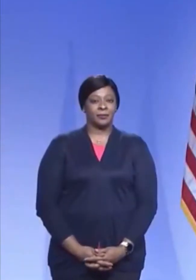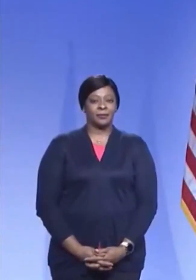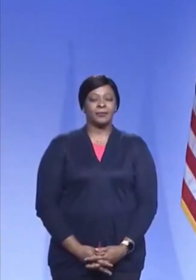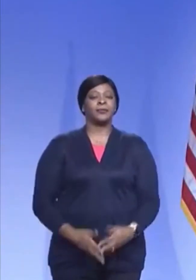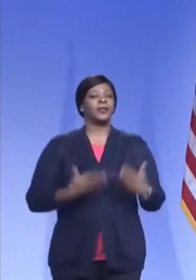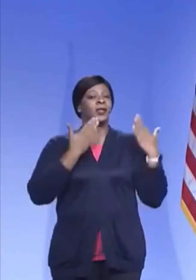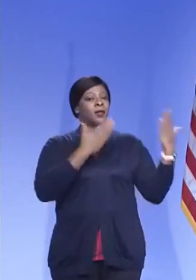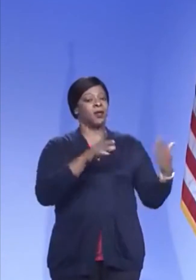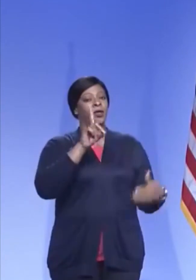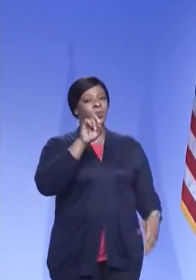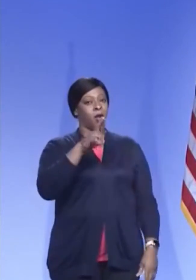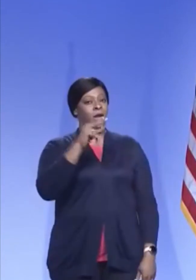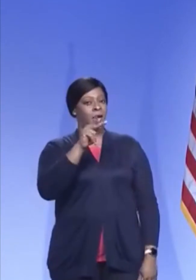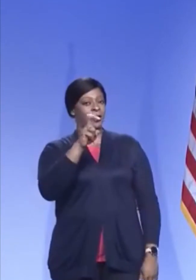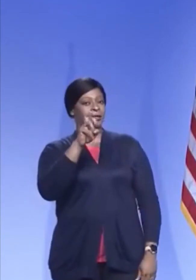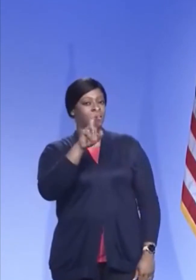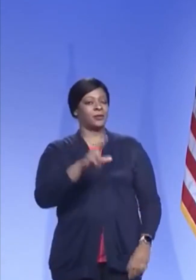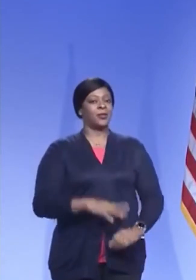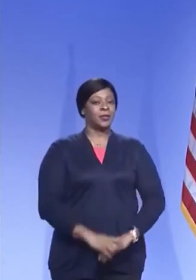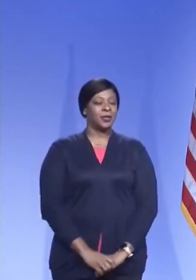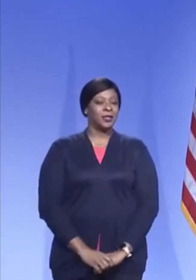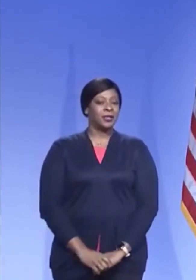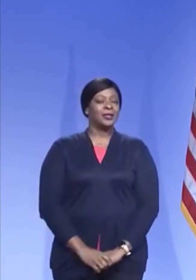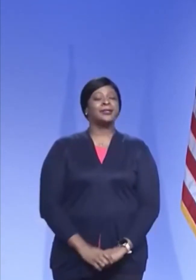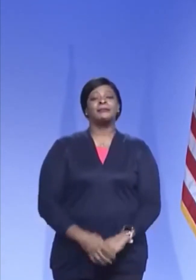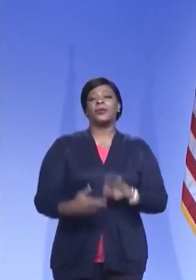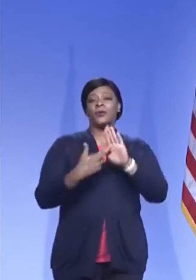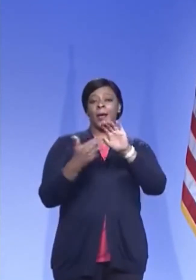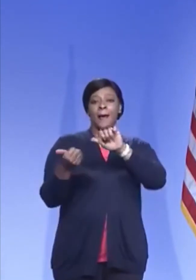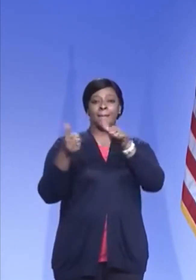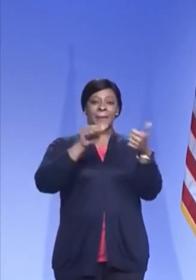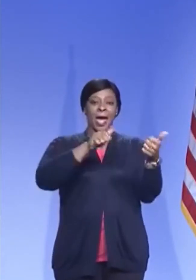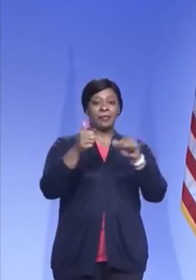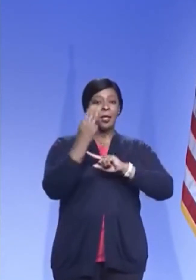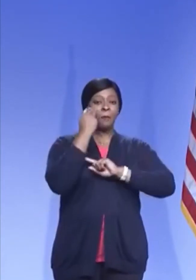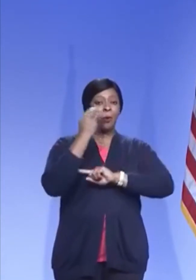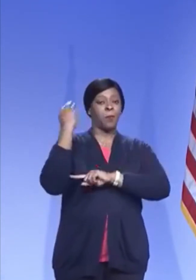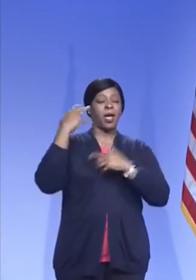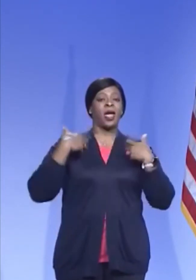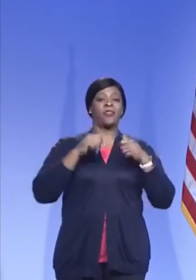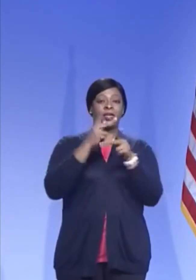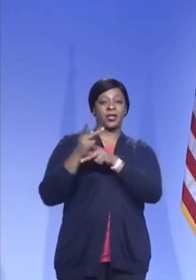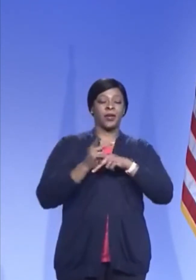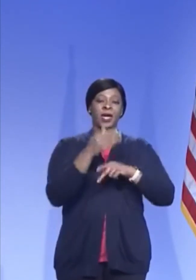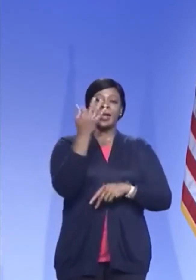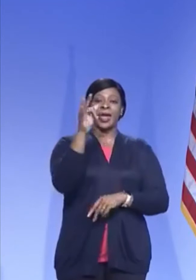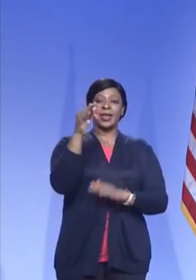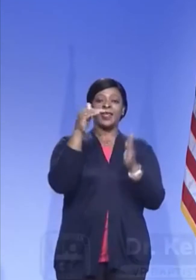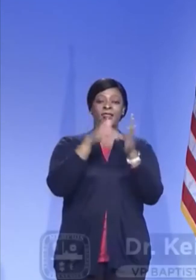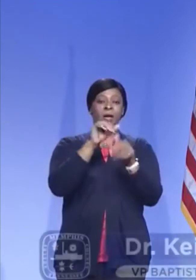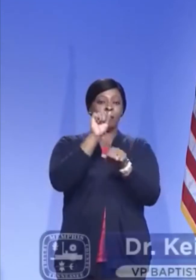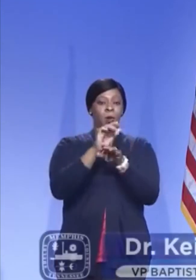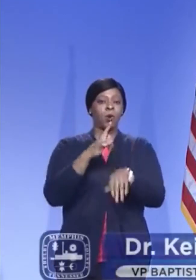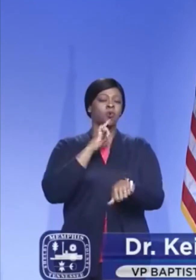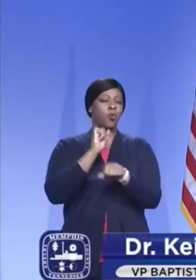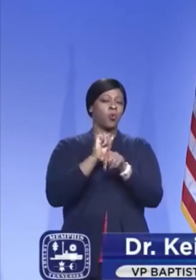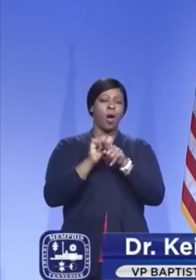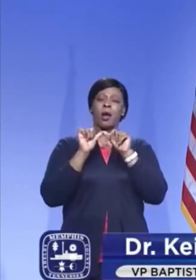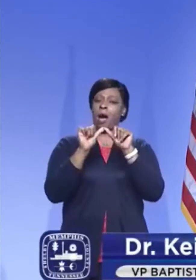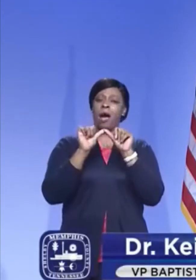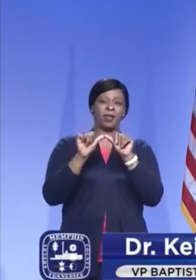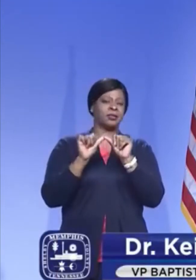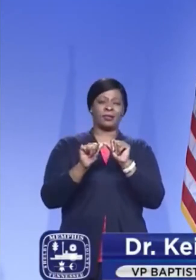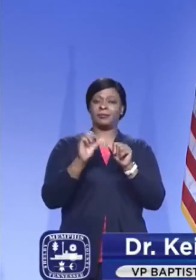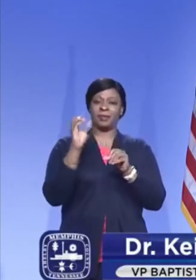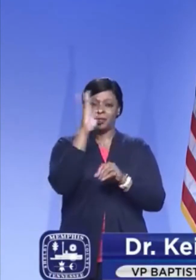Thank you, Dr. Haushalter. On behalf of Baptist Memorial Healthcare and the 19,000 employees who have worked tirelessly to fight